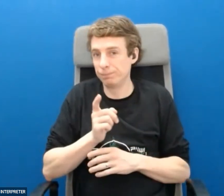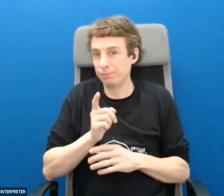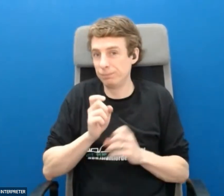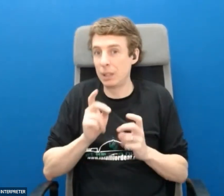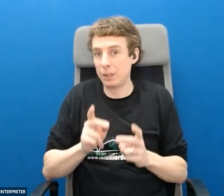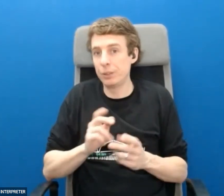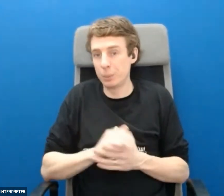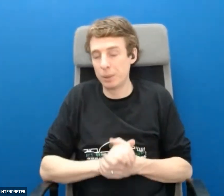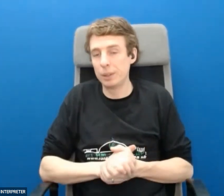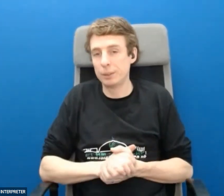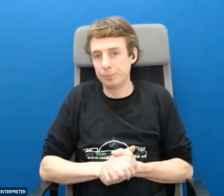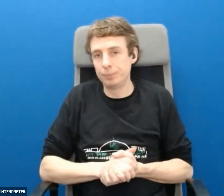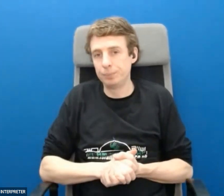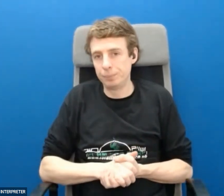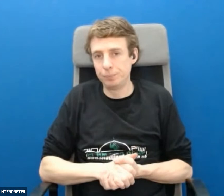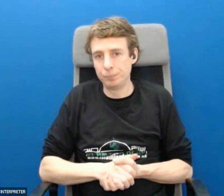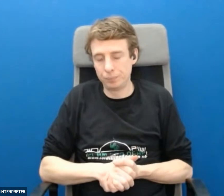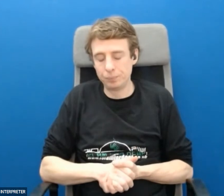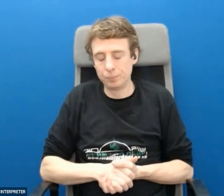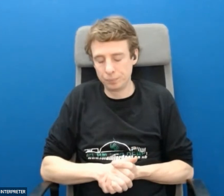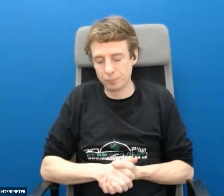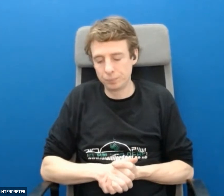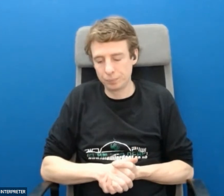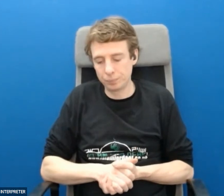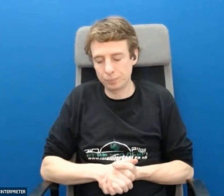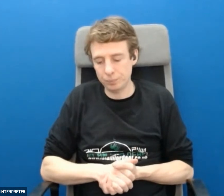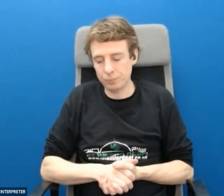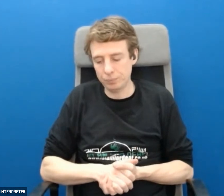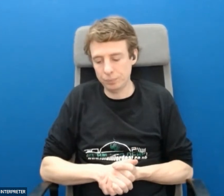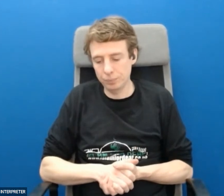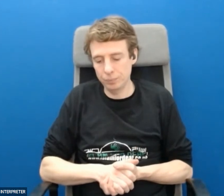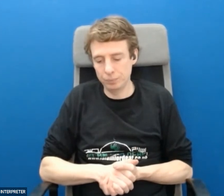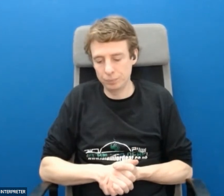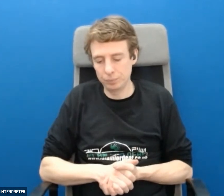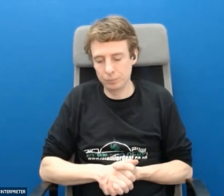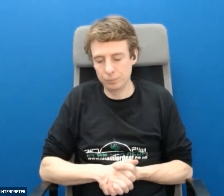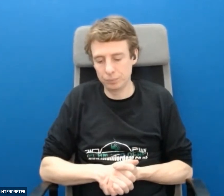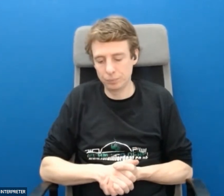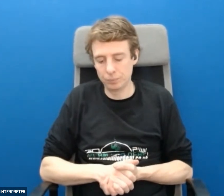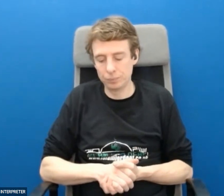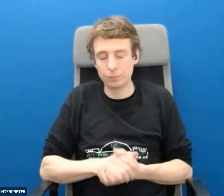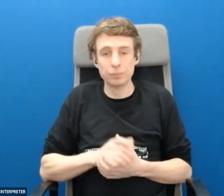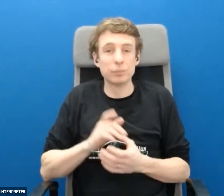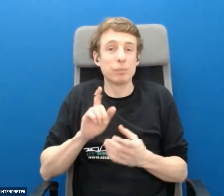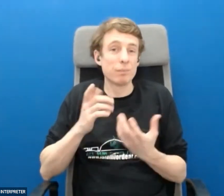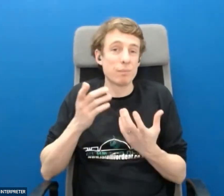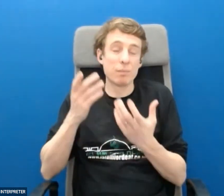root of worship of Allah the Most High. And this